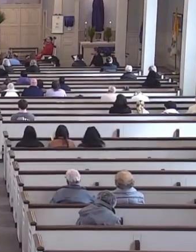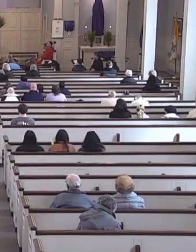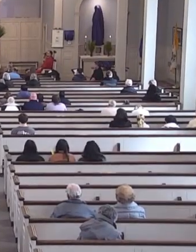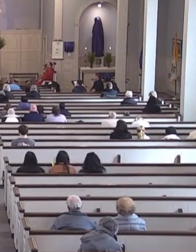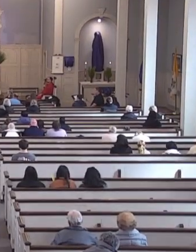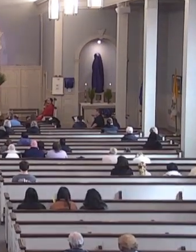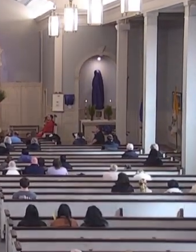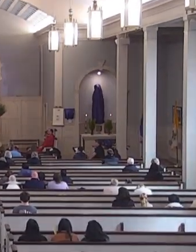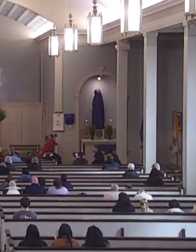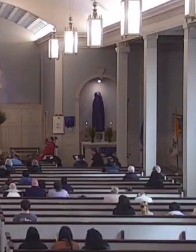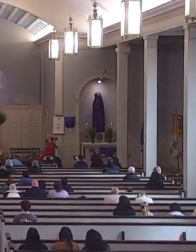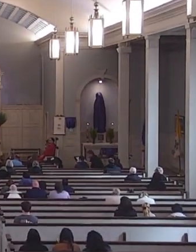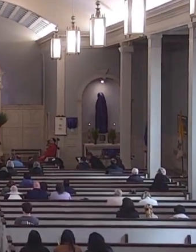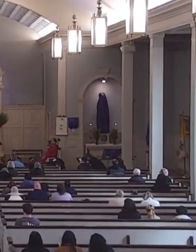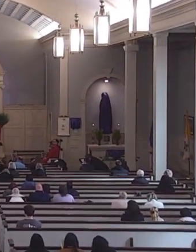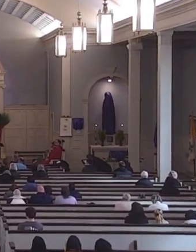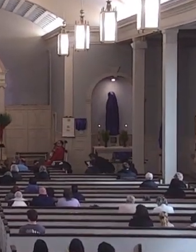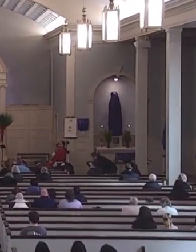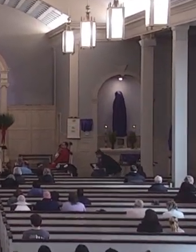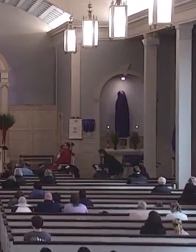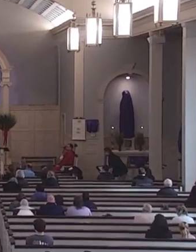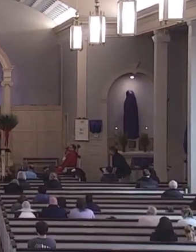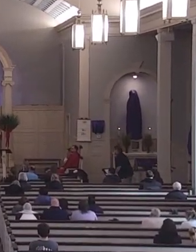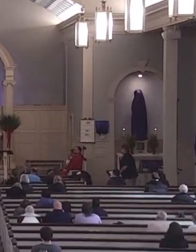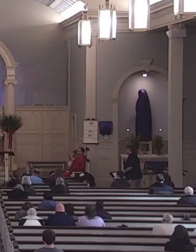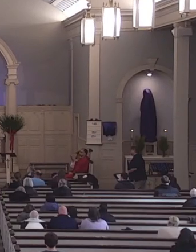Lord. Thanks be to God.